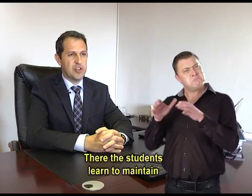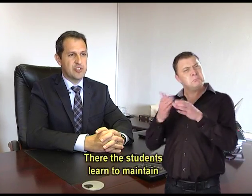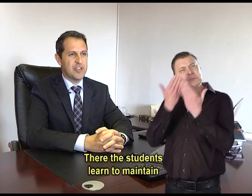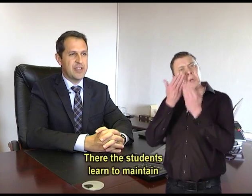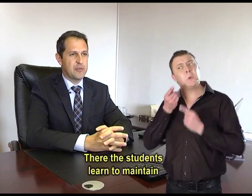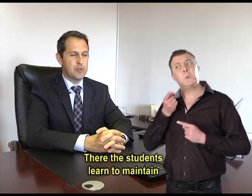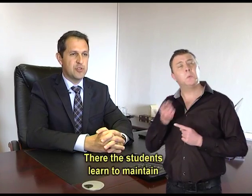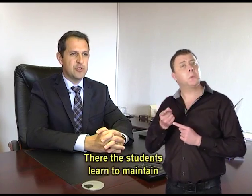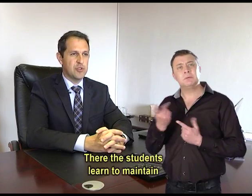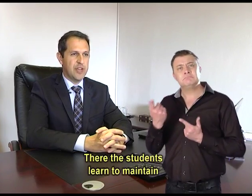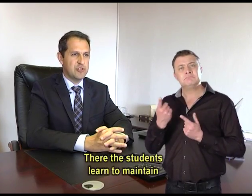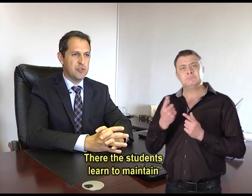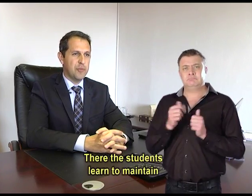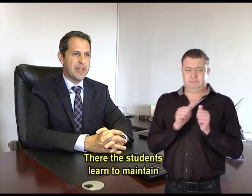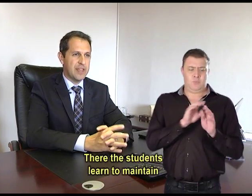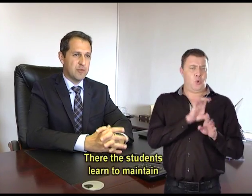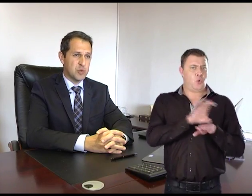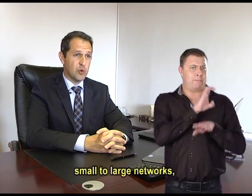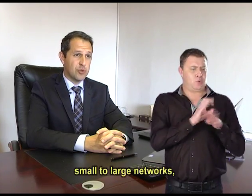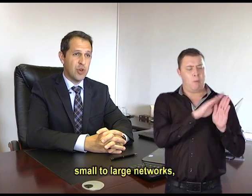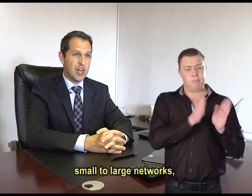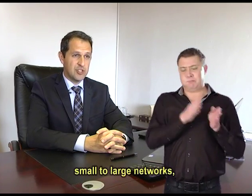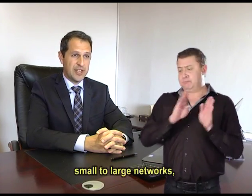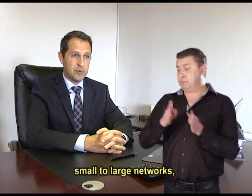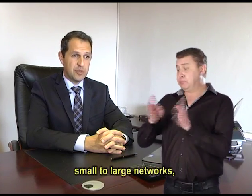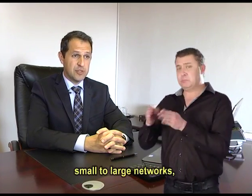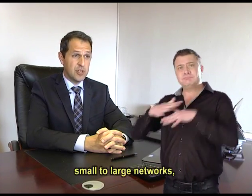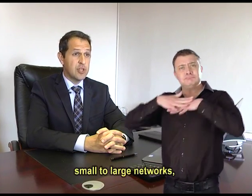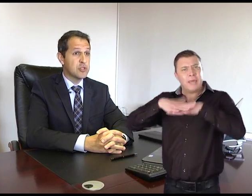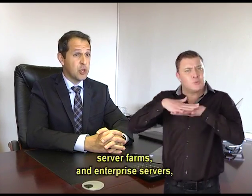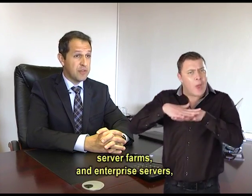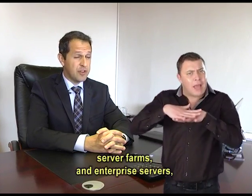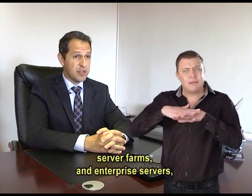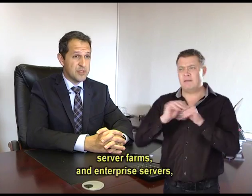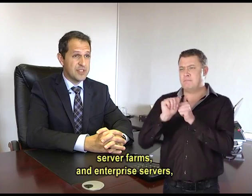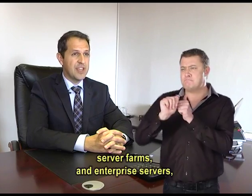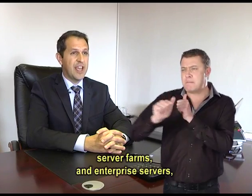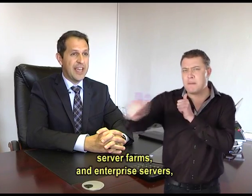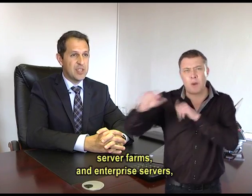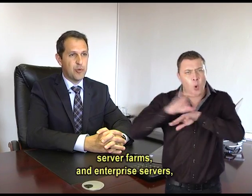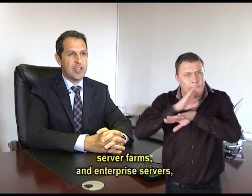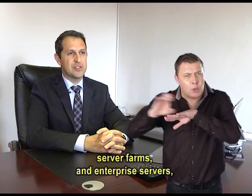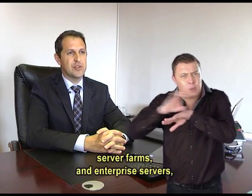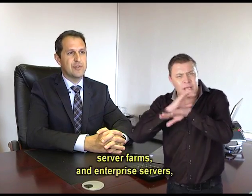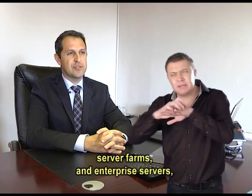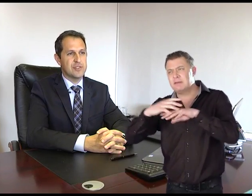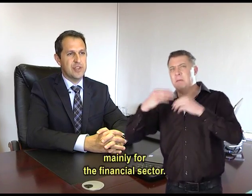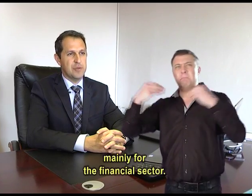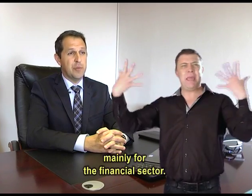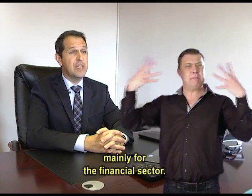infrastructure track, the students learn actually to maintain from small to large networks, server farms, enterprise servers, mainly